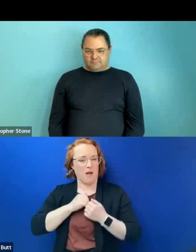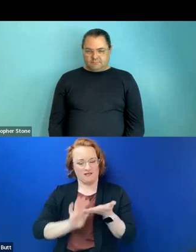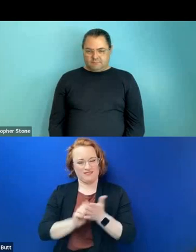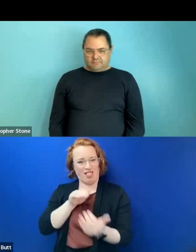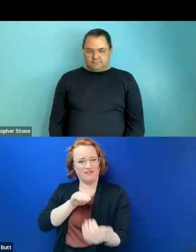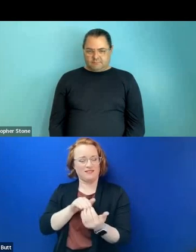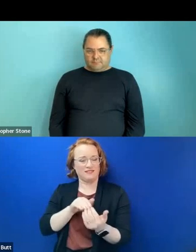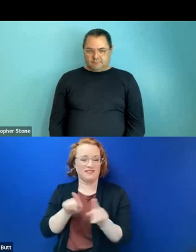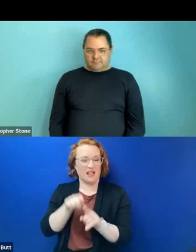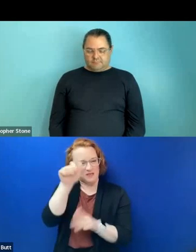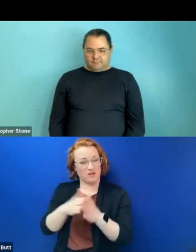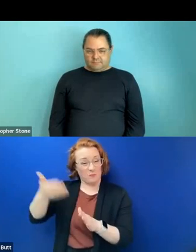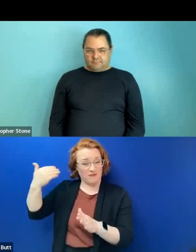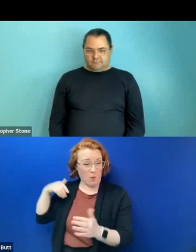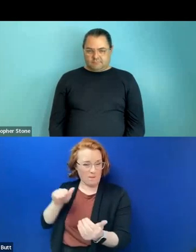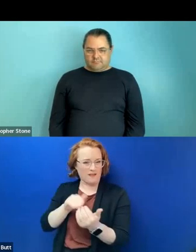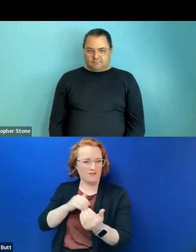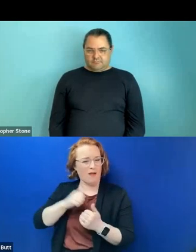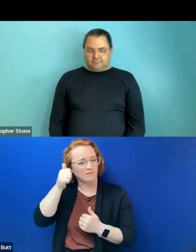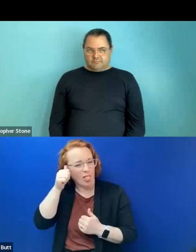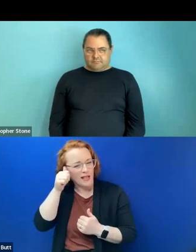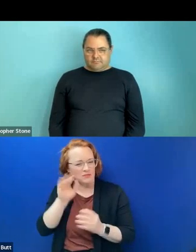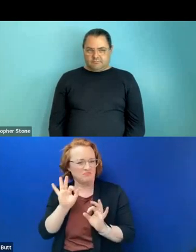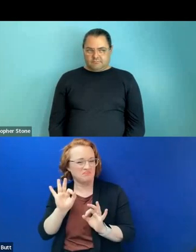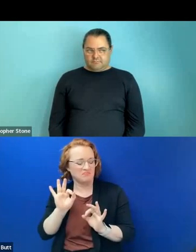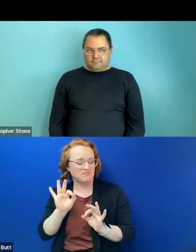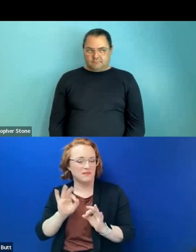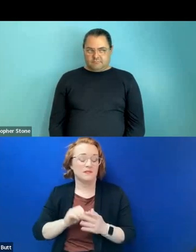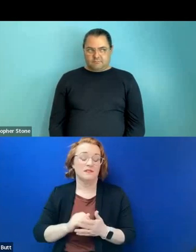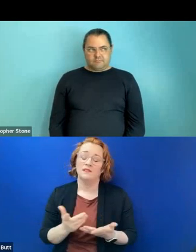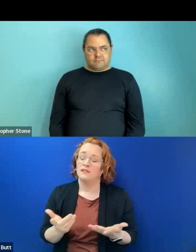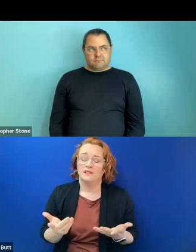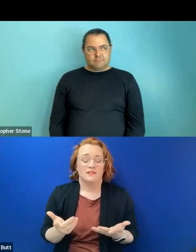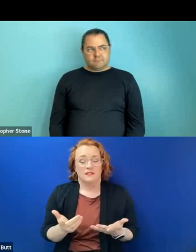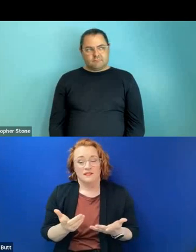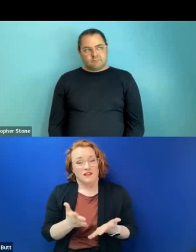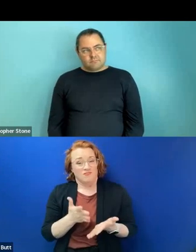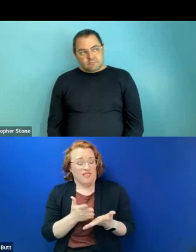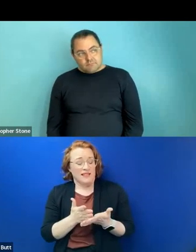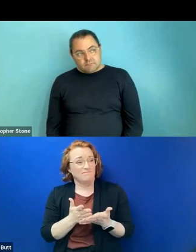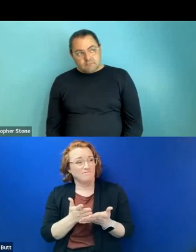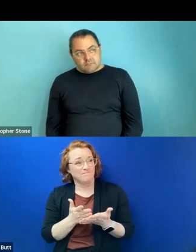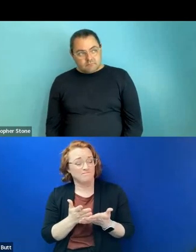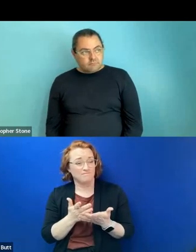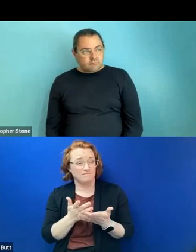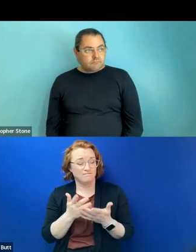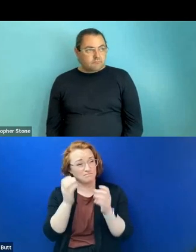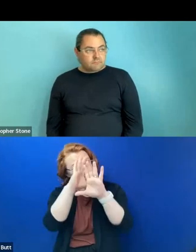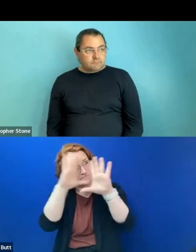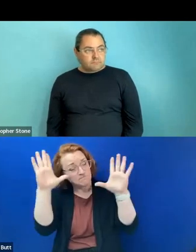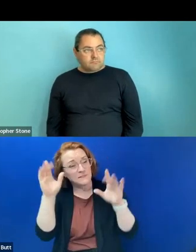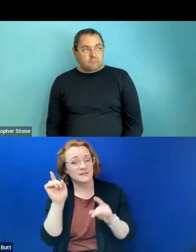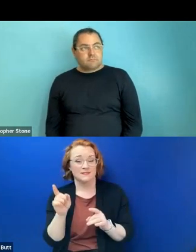I did before and what I know. You have to imagine if you're, let's say, interpreting